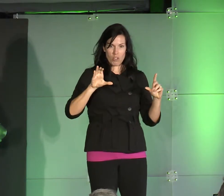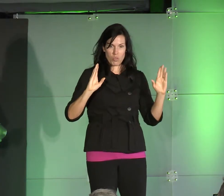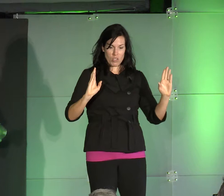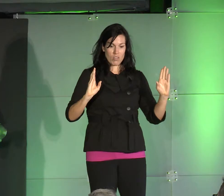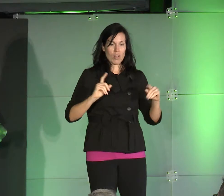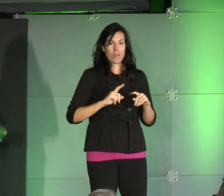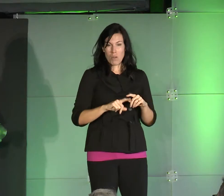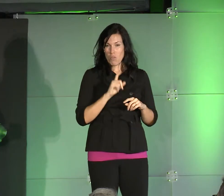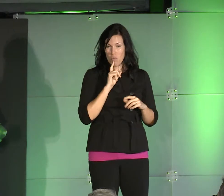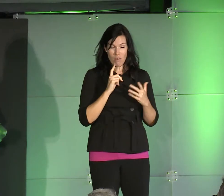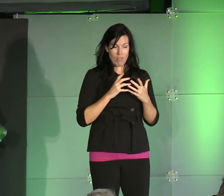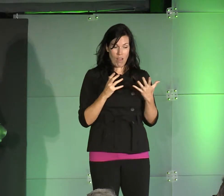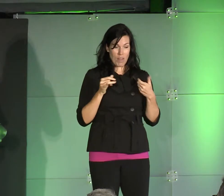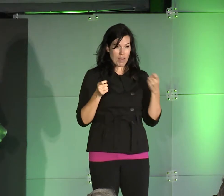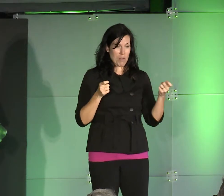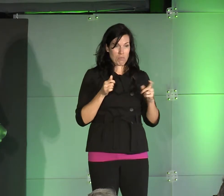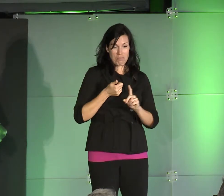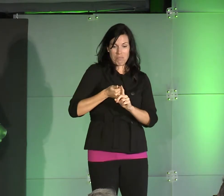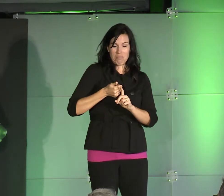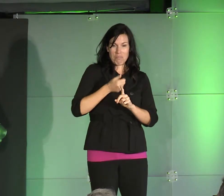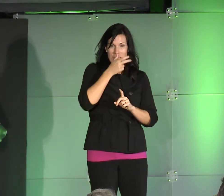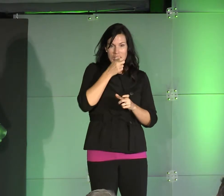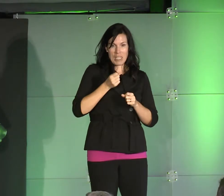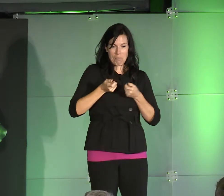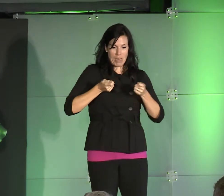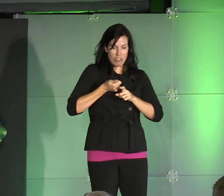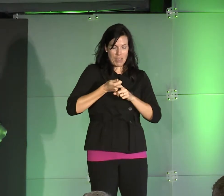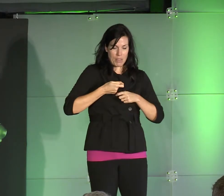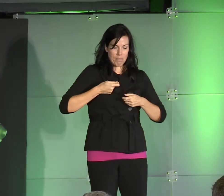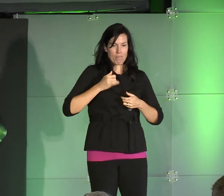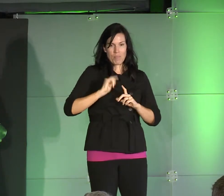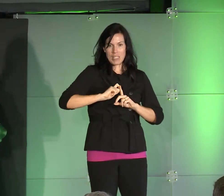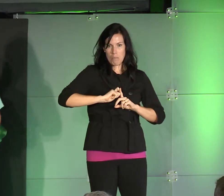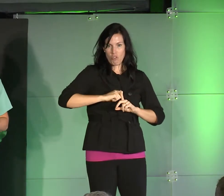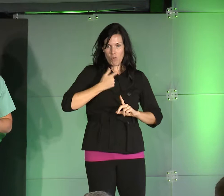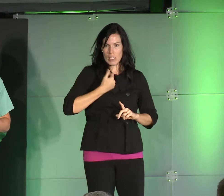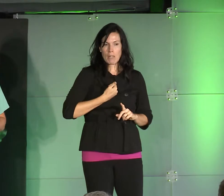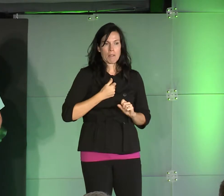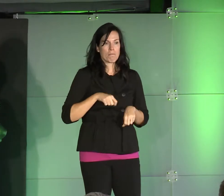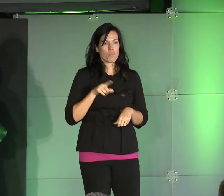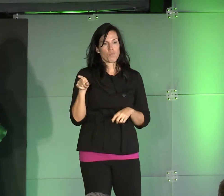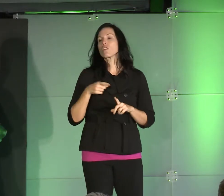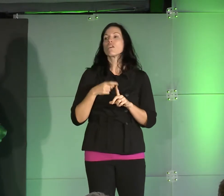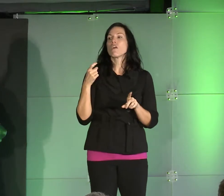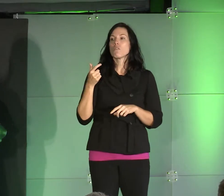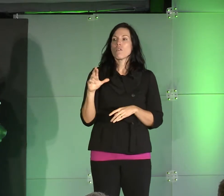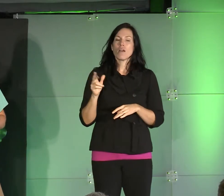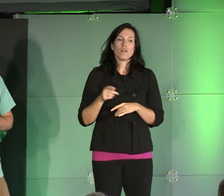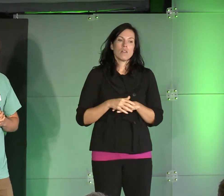but really lots of the management is just done by the insect itself. Yeah, the temperature management at least. So you're from Grand Rapids.